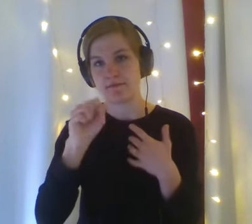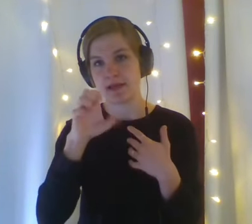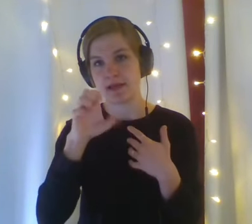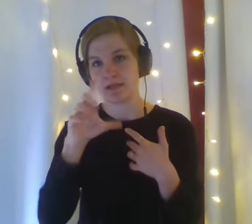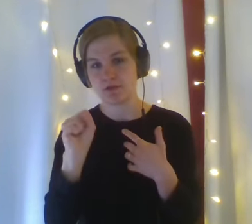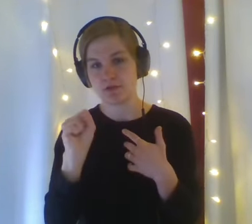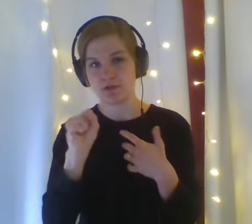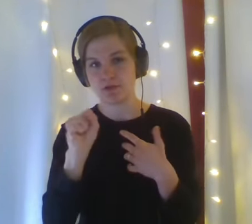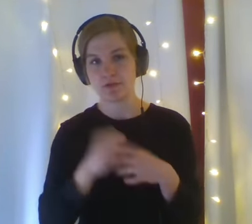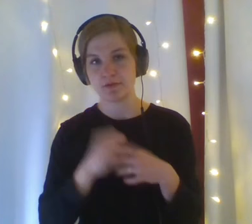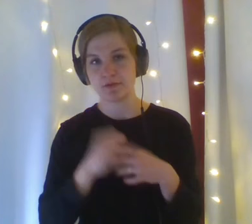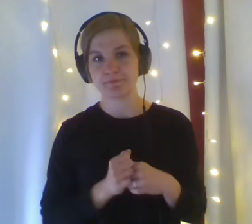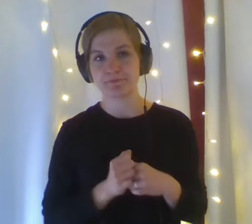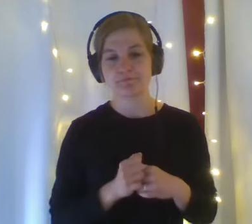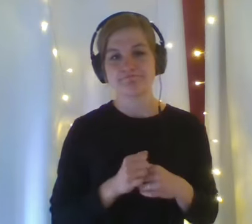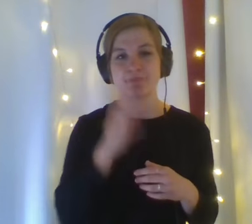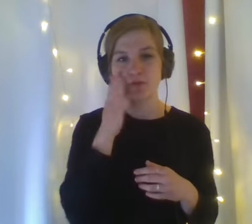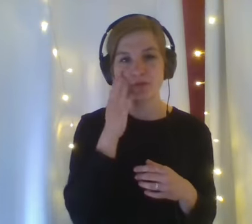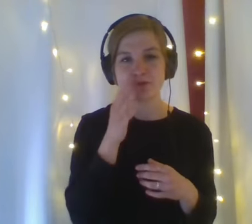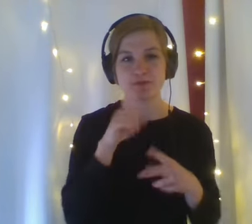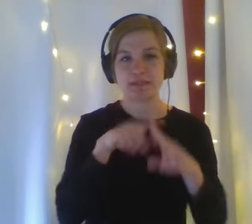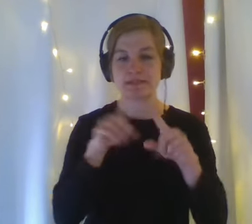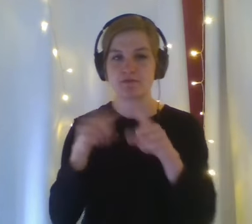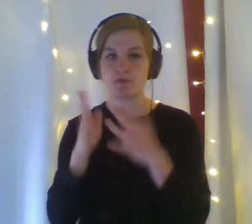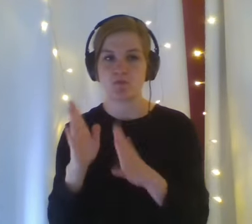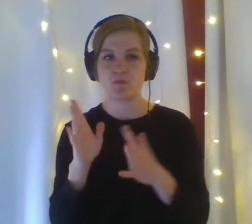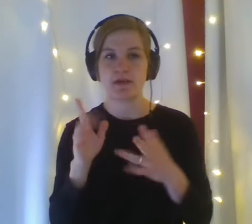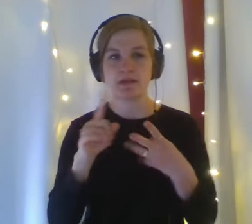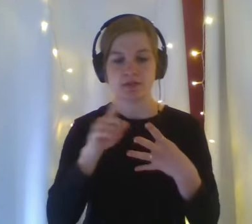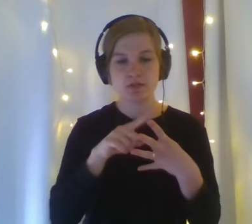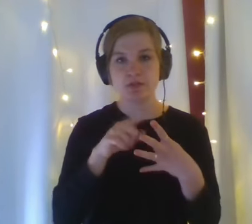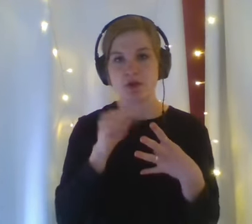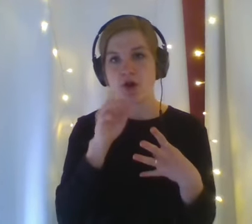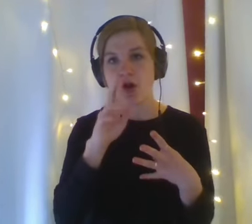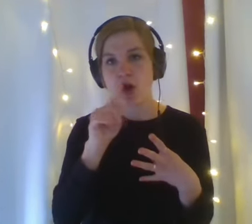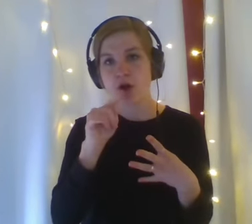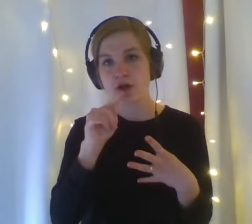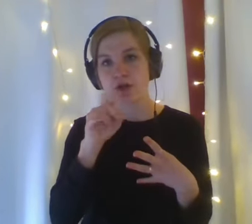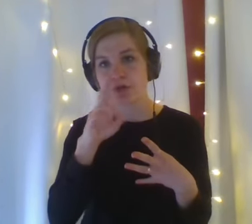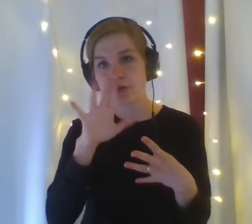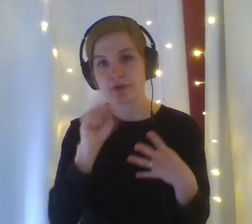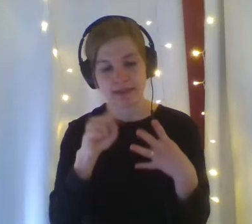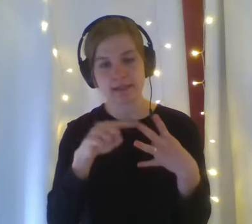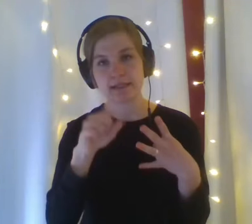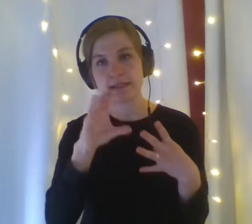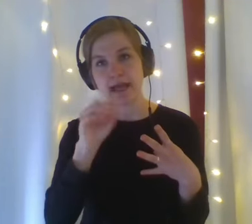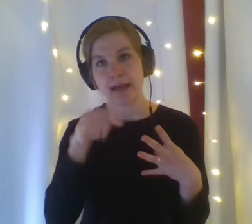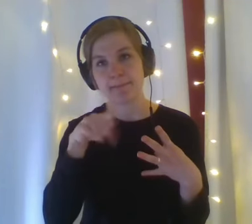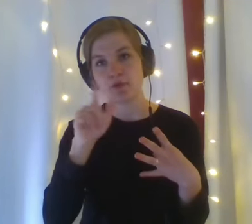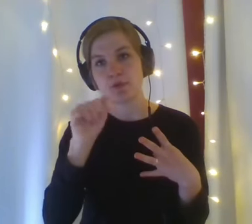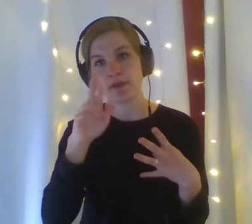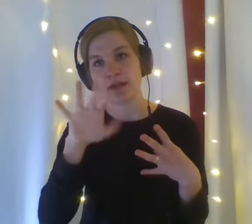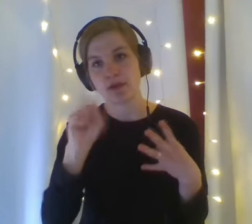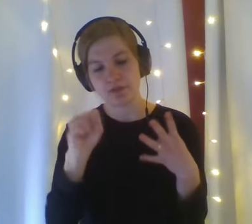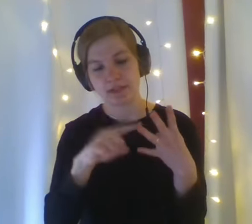varieties. Perhaps you've heard the terms arteries or arterioles or capillaries, or perhaps venules or veins. There are going to be several different types